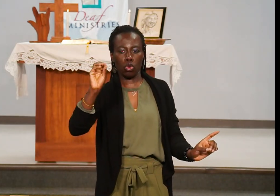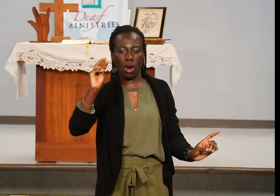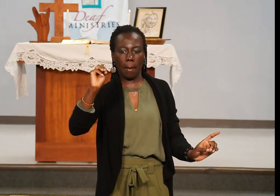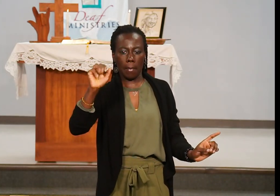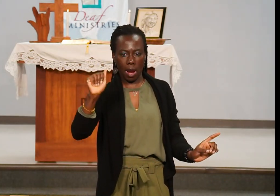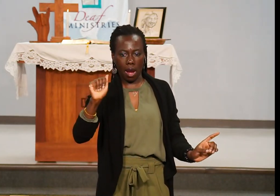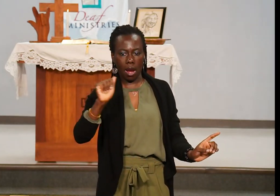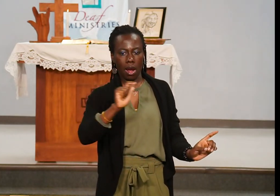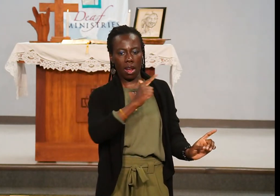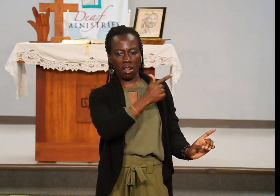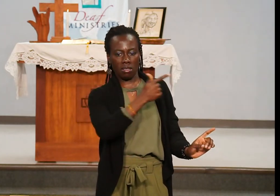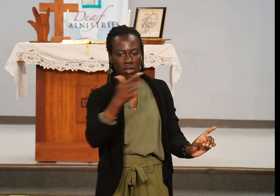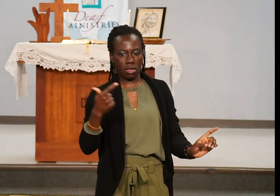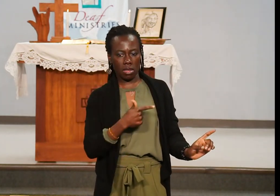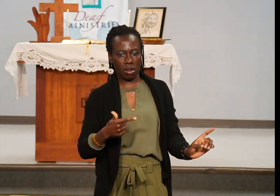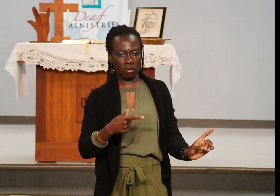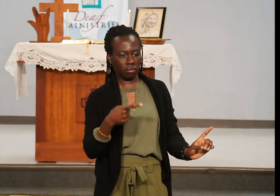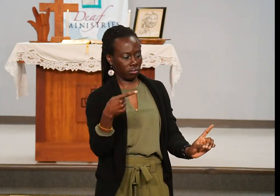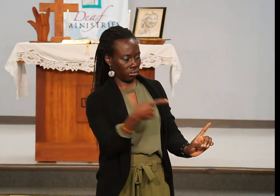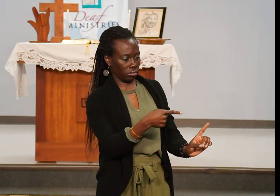at Musoma, Tanzania.